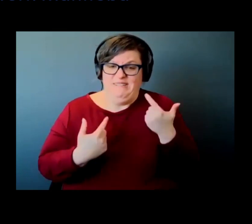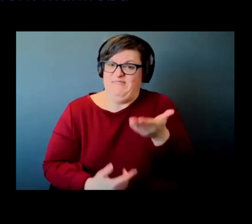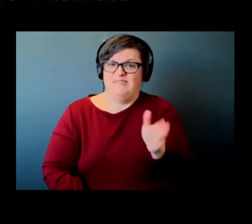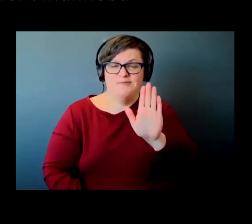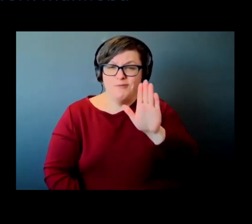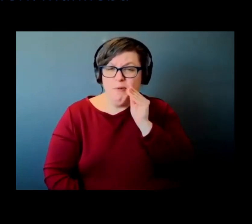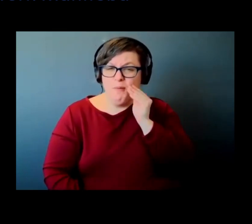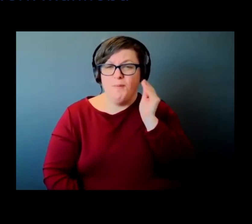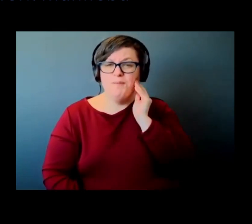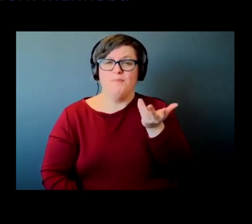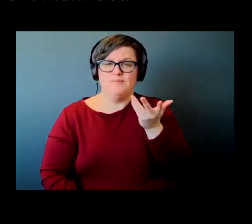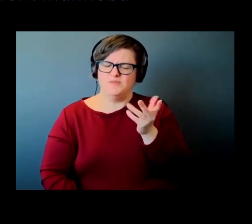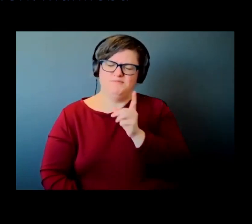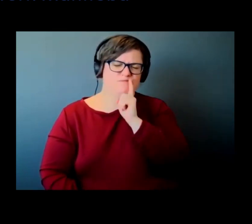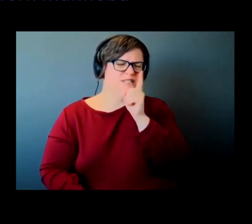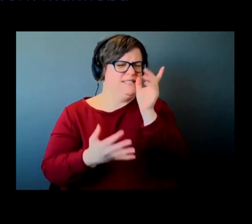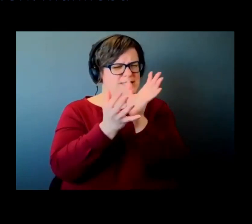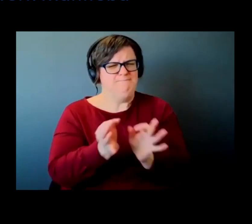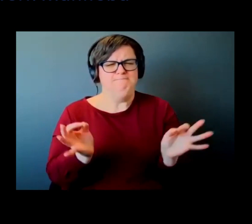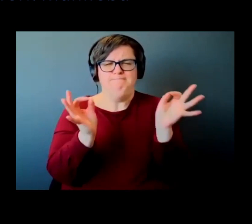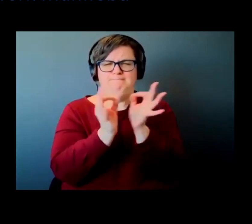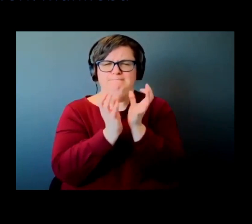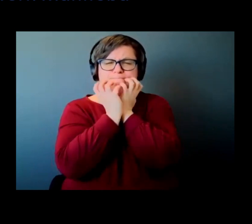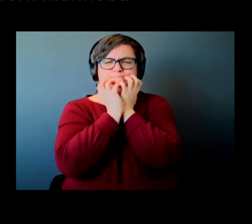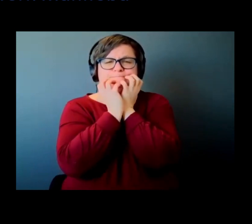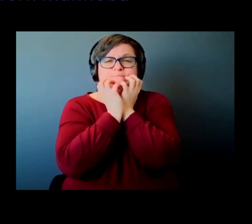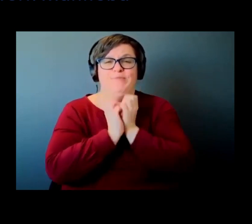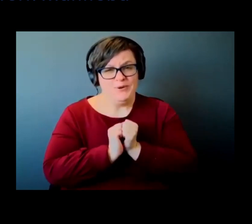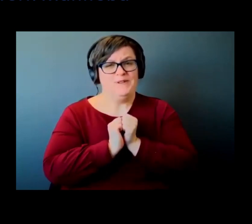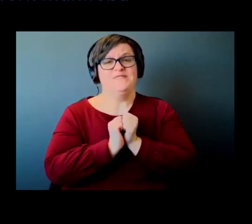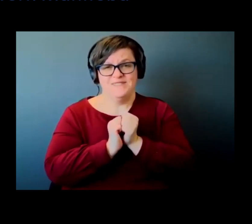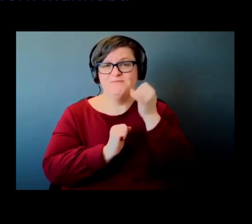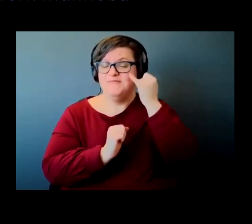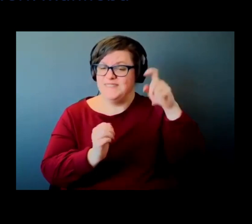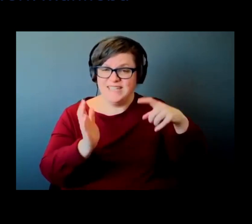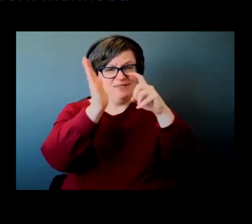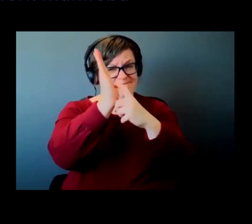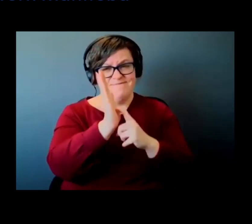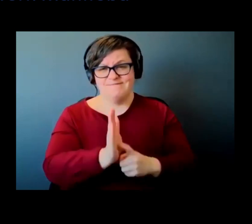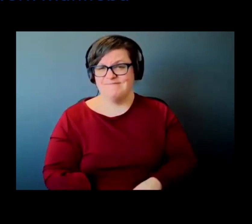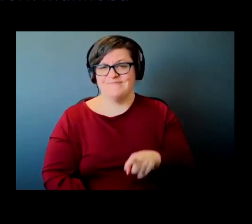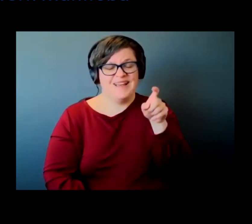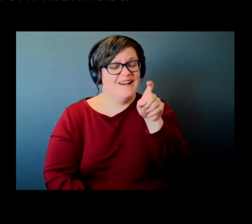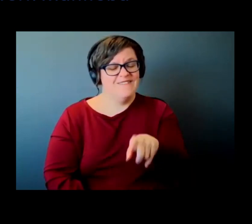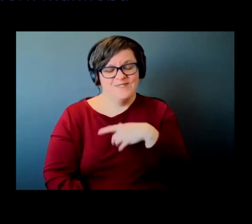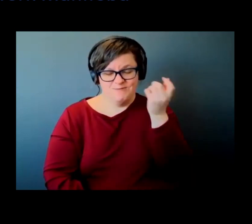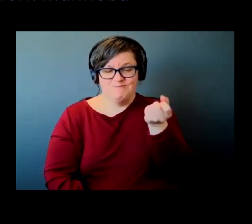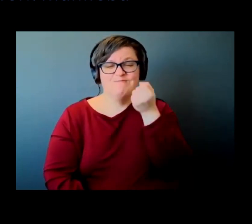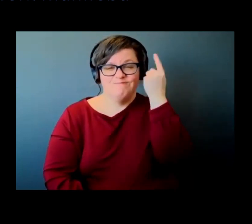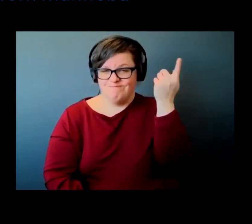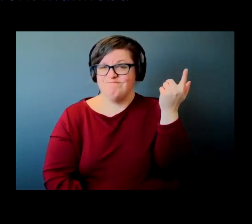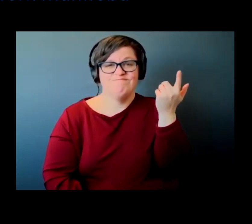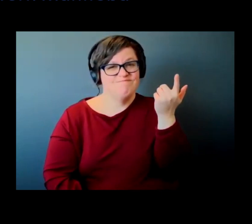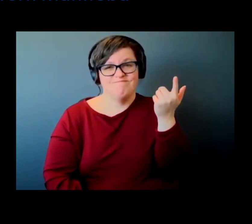So it's important for it to be maintained. And sometimes, you get you have to depend